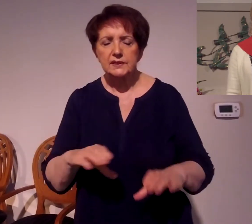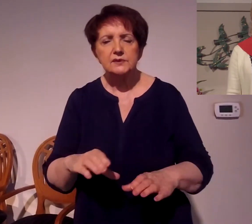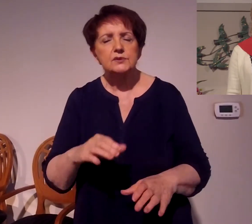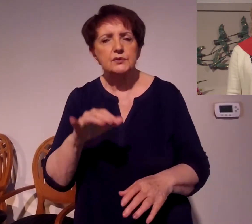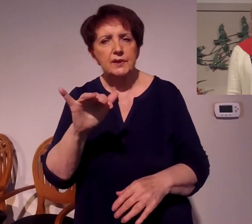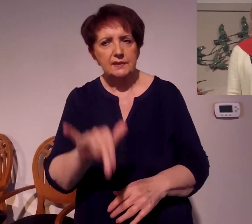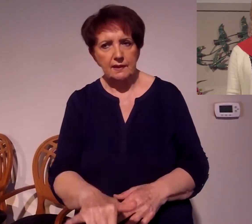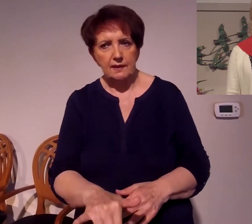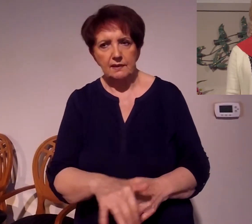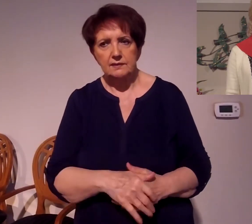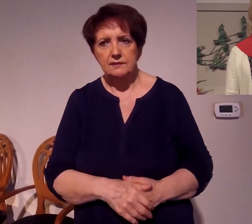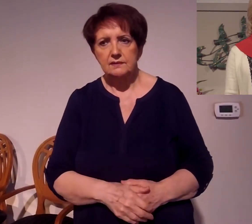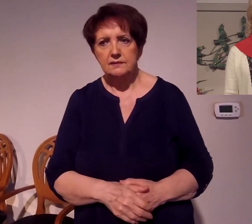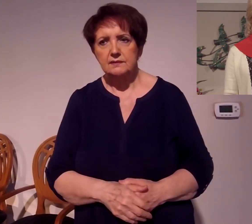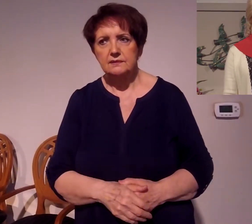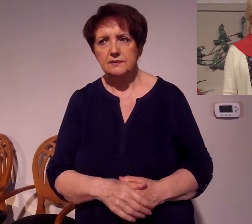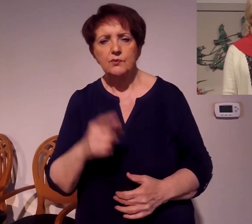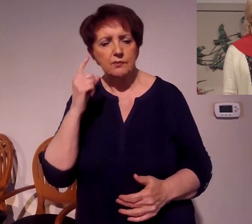so.